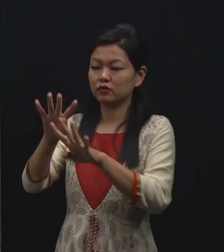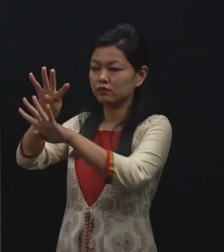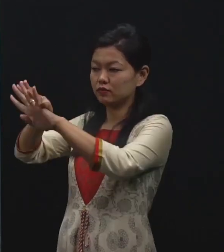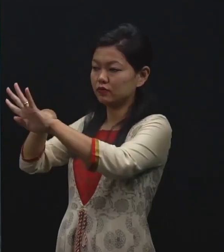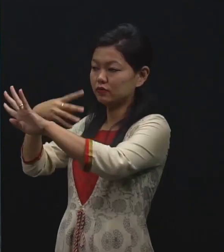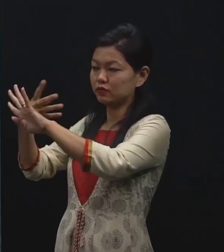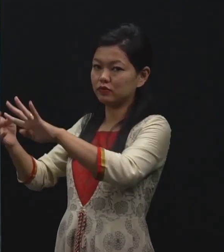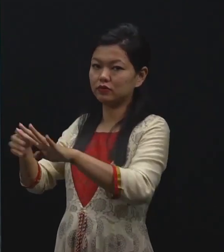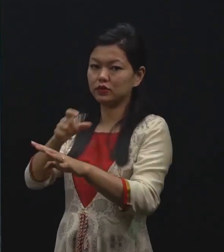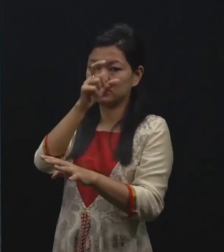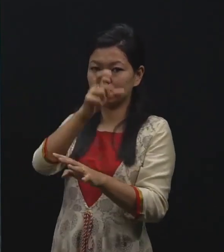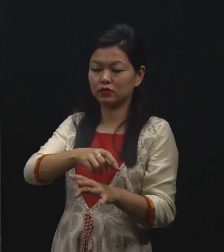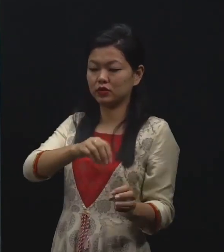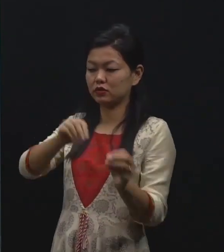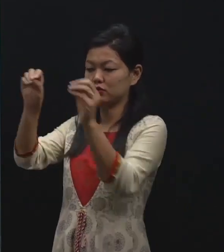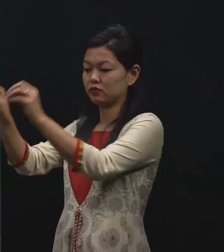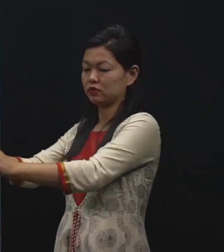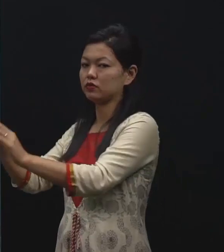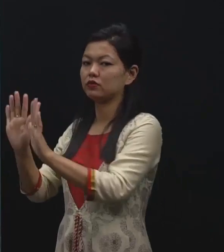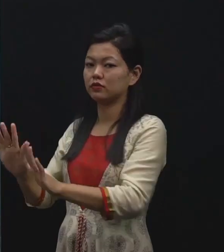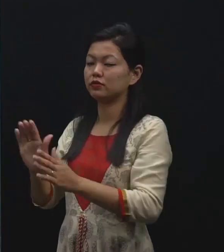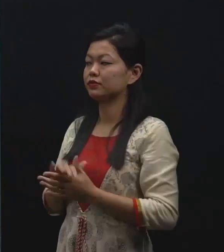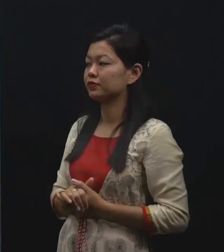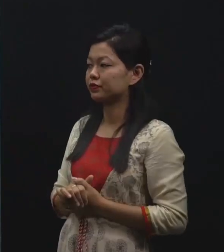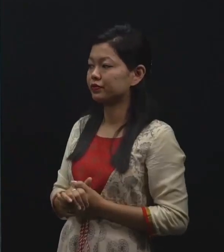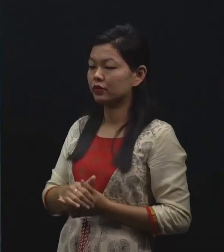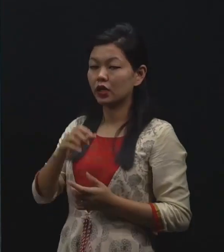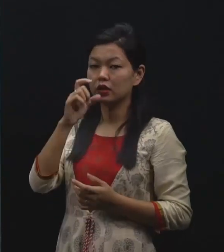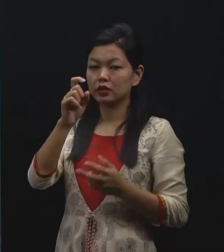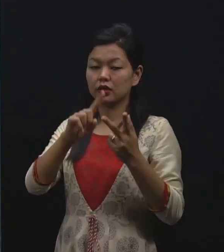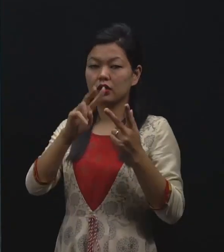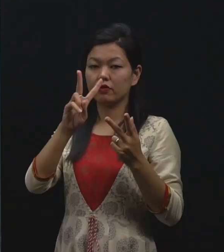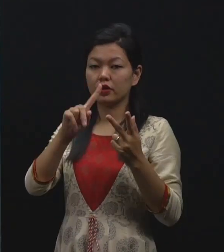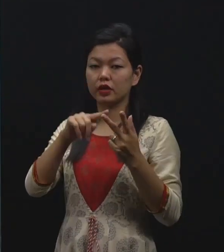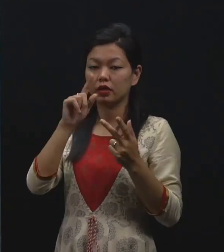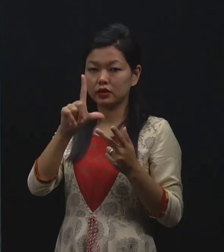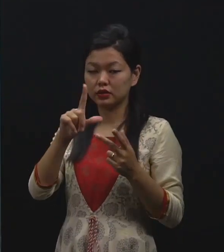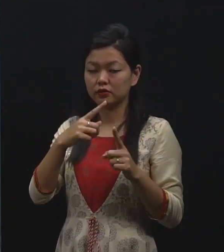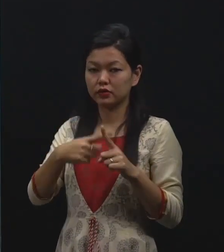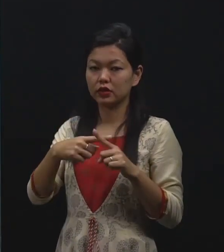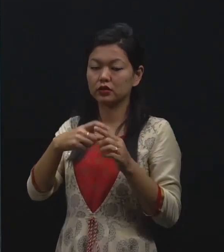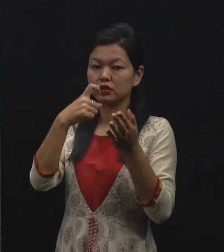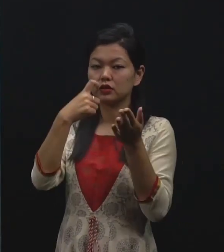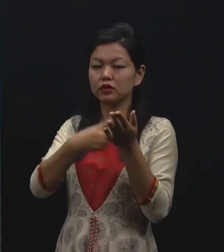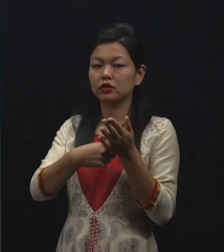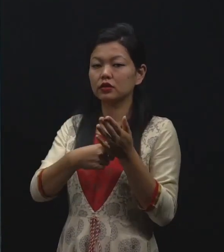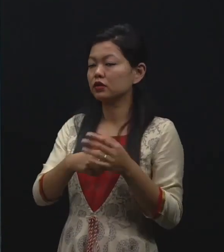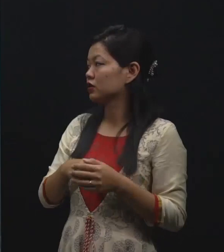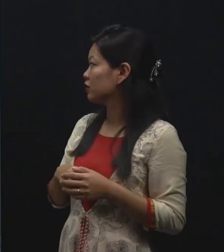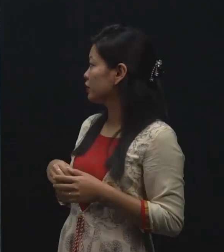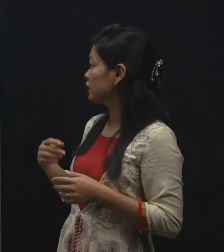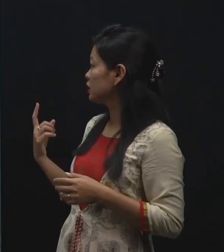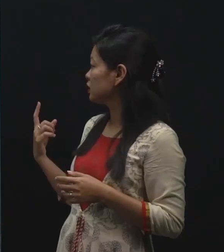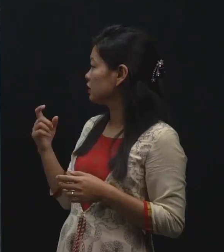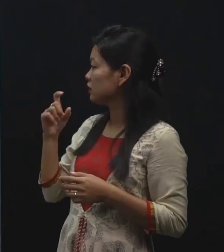courts, okay? And another distinction between the civil and the criminal cases are, here the civil cases are